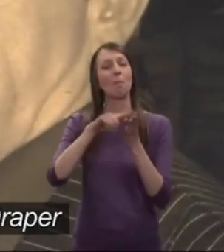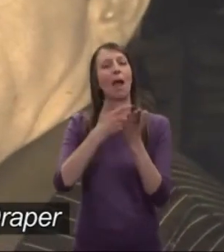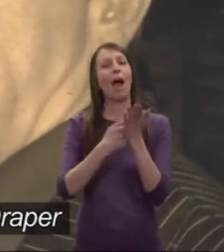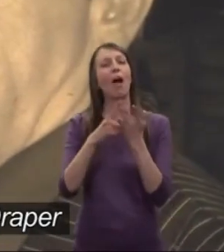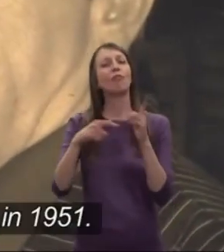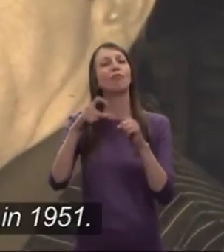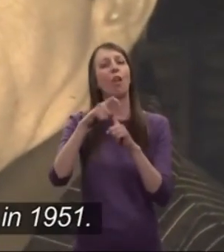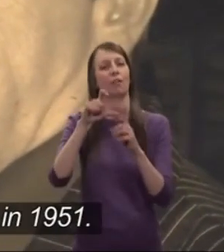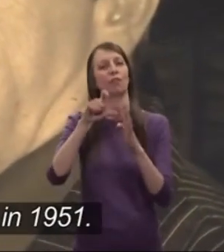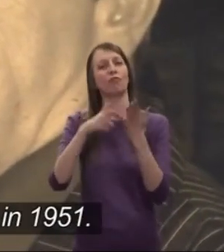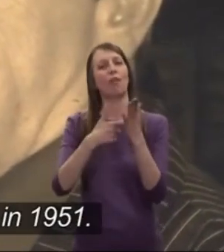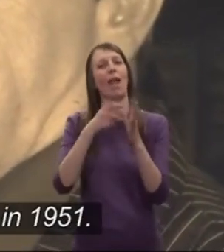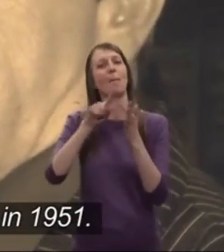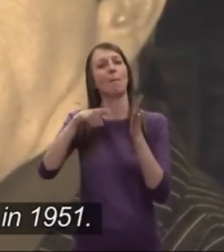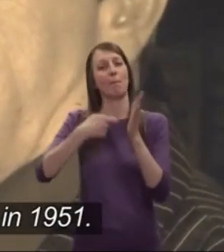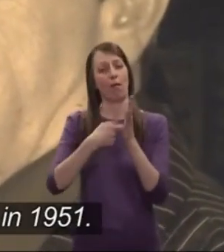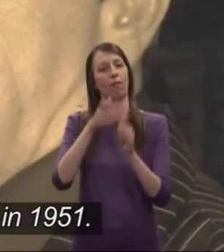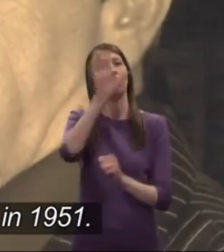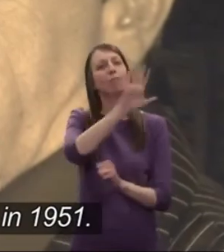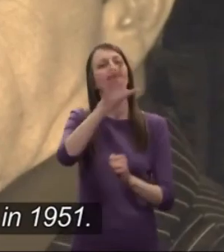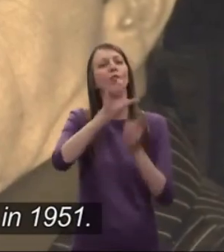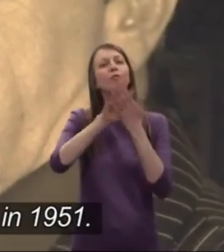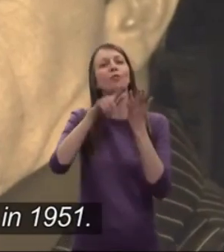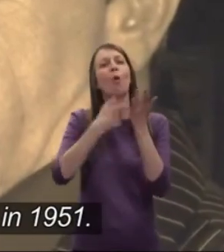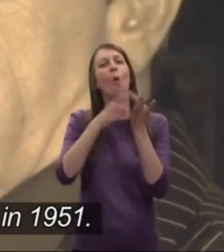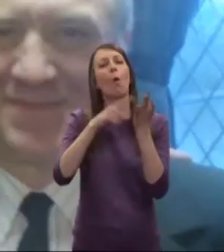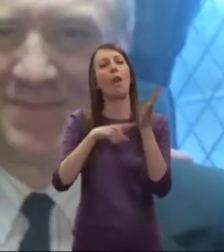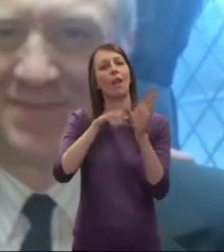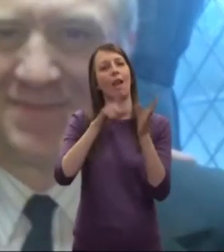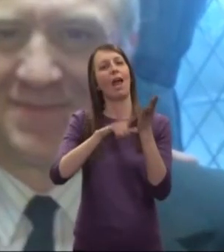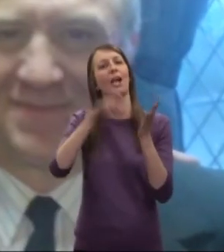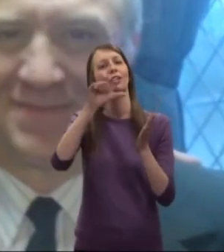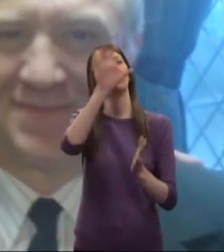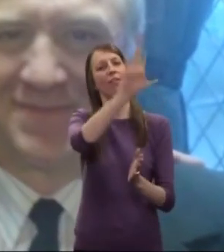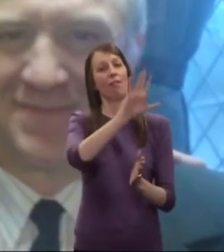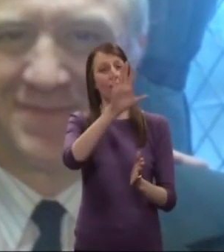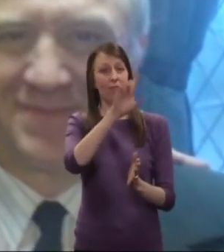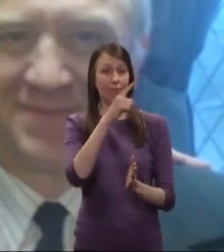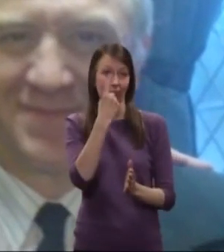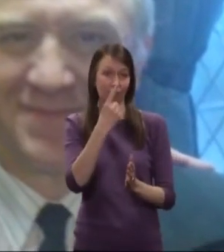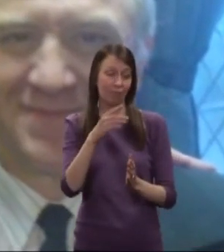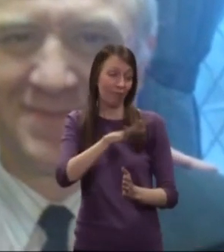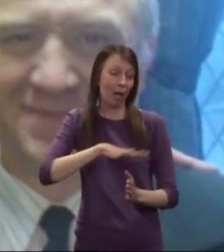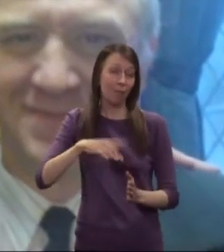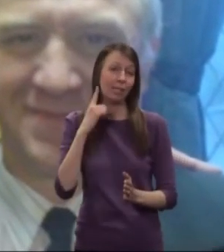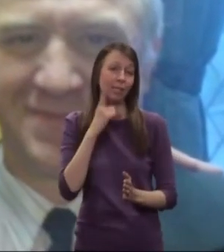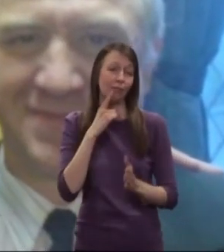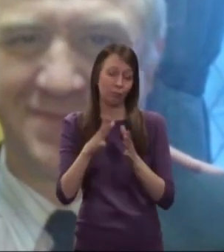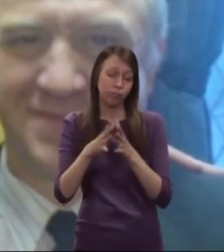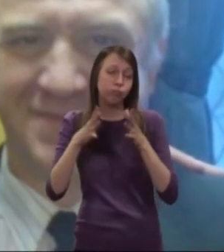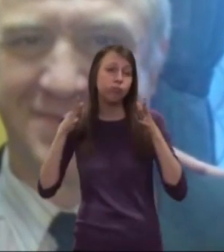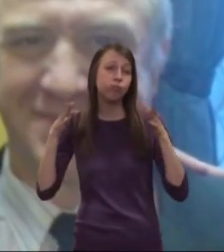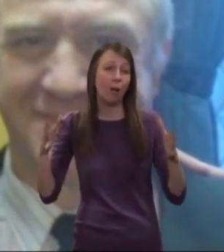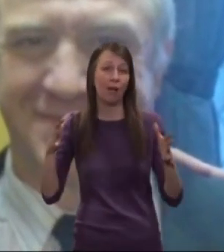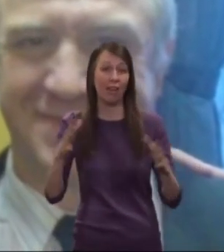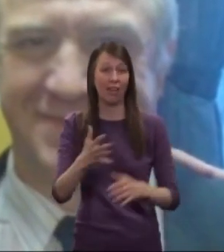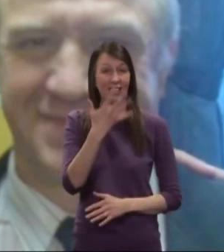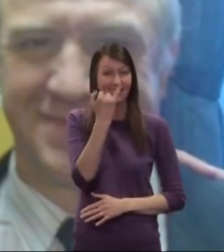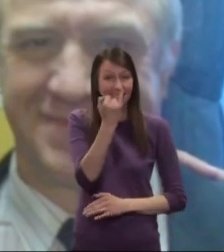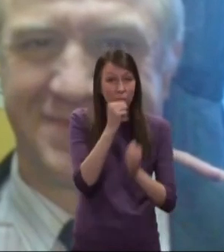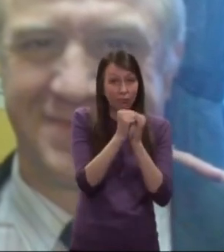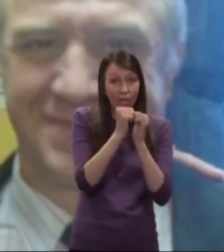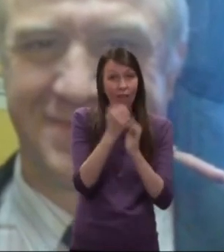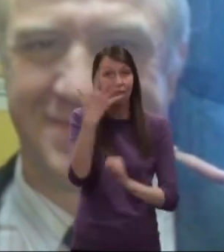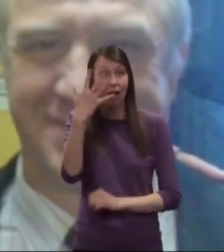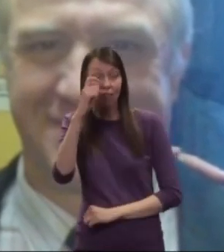Hal was born Harold Draper in Chorley, Lancashire in 1951. He came from a large hearing family and had 6